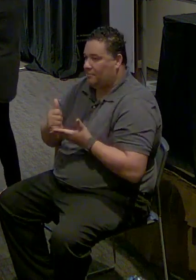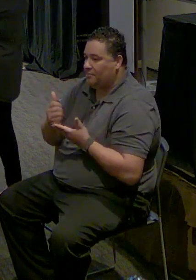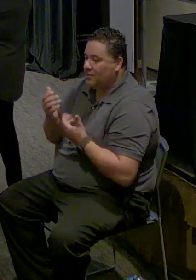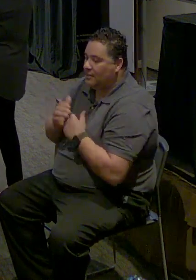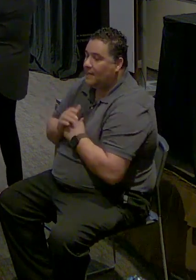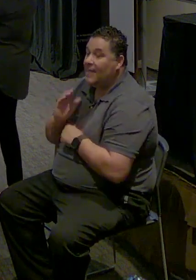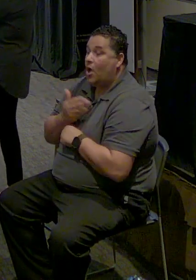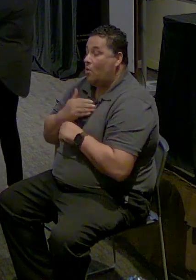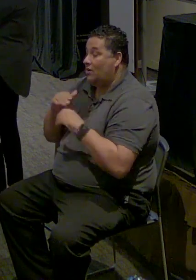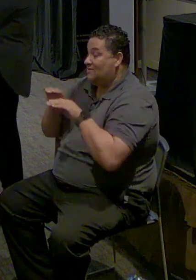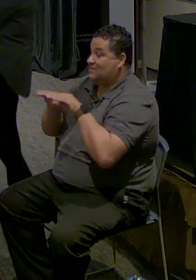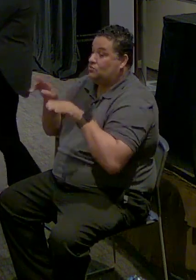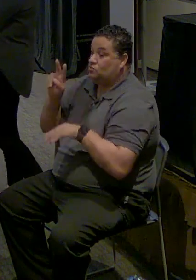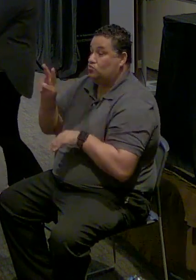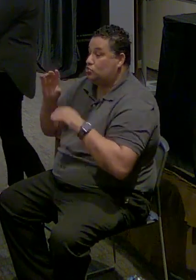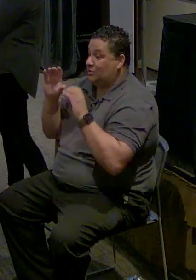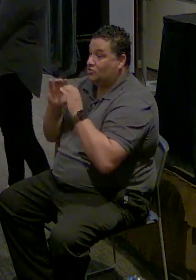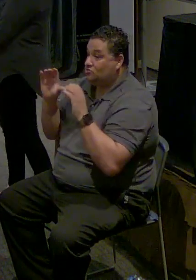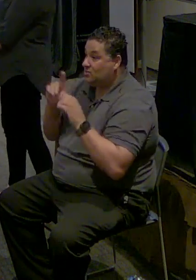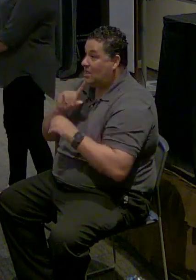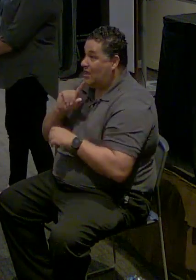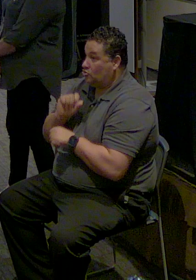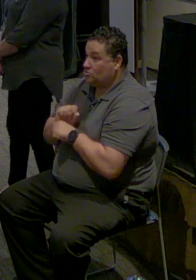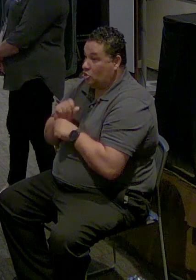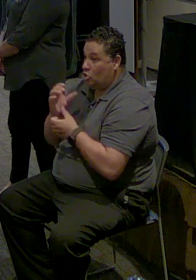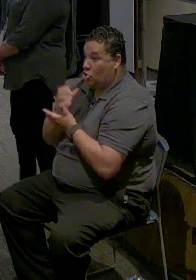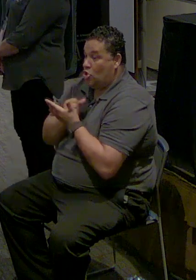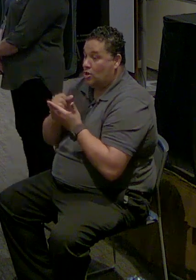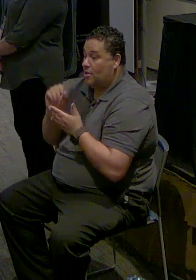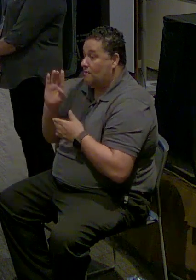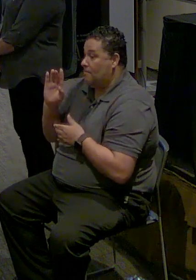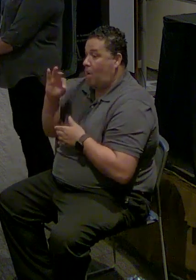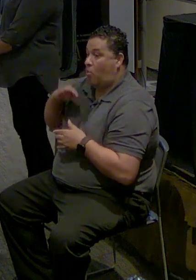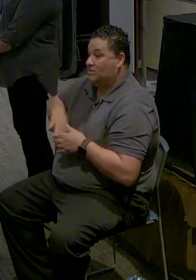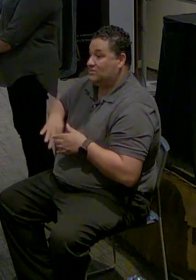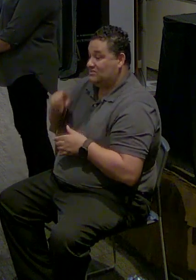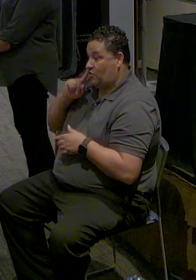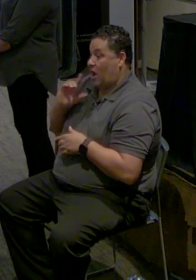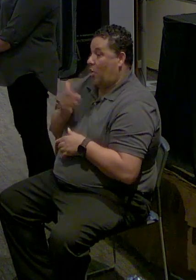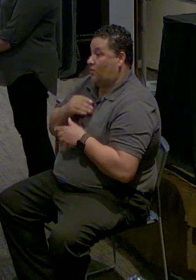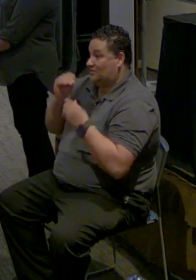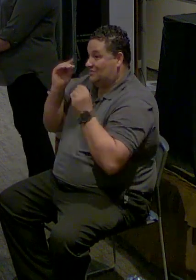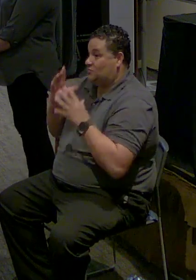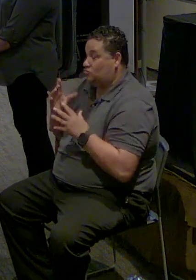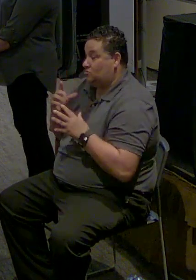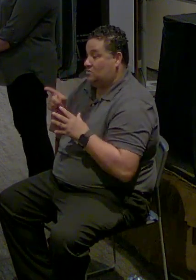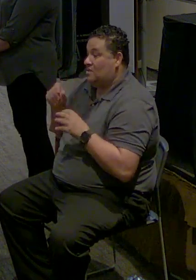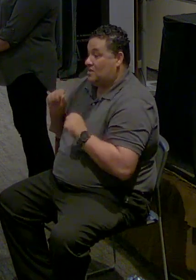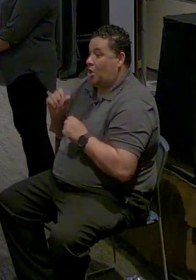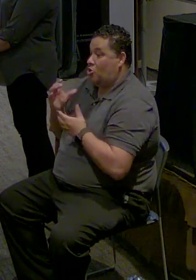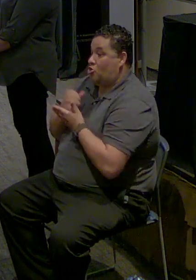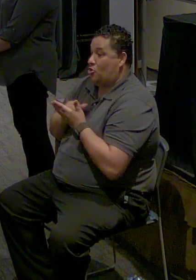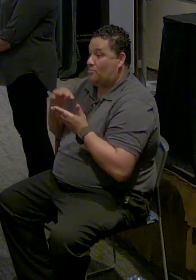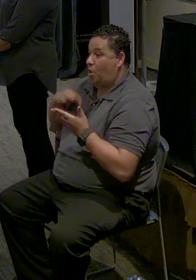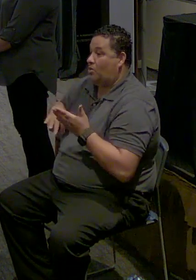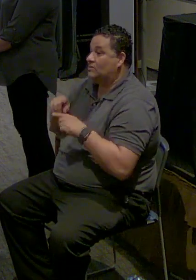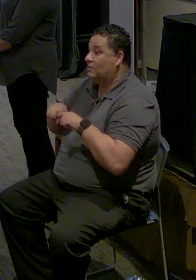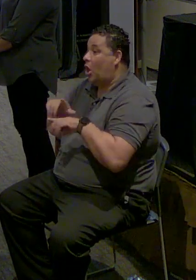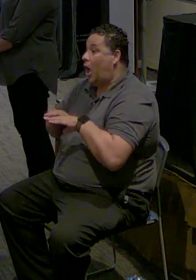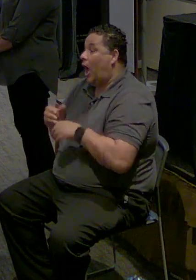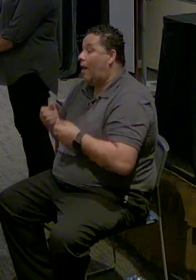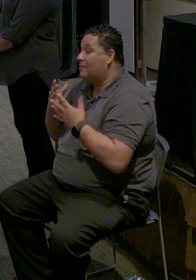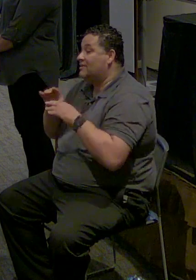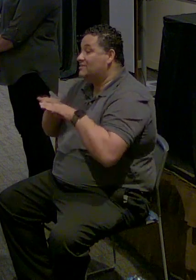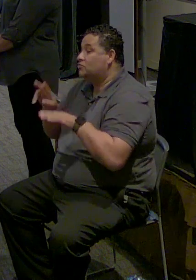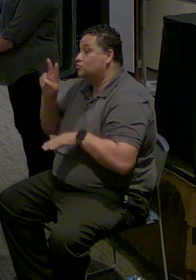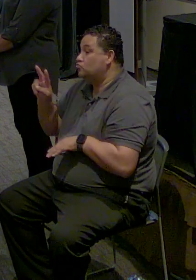our tier 2 credentials actually earn bonuses for our teachers. So our teachers can earn bonuses based on how many tier 2 credentials